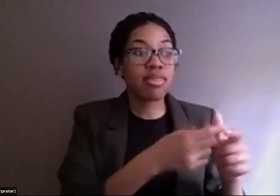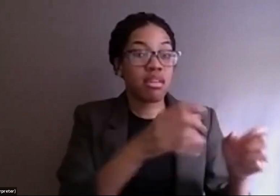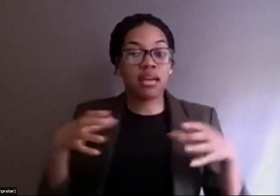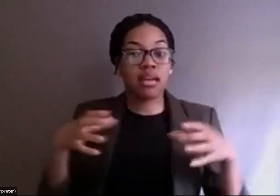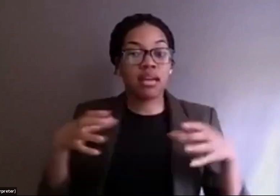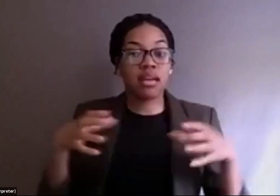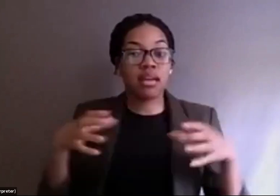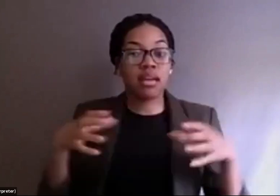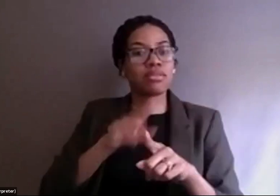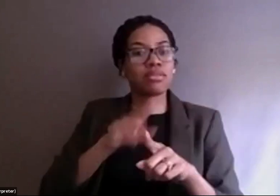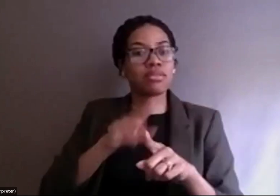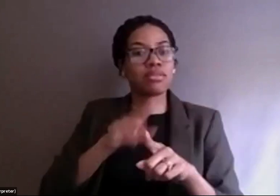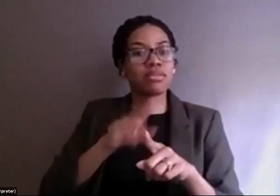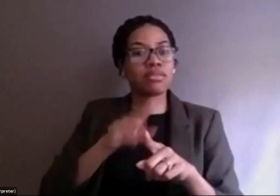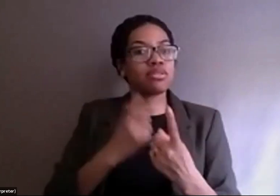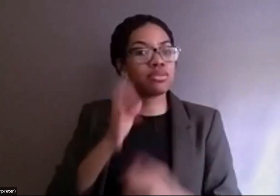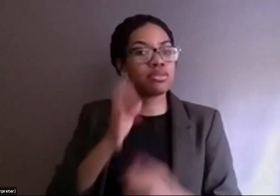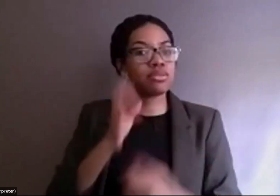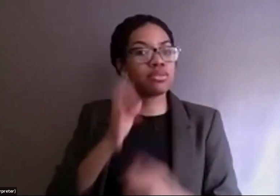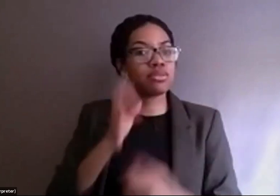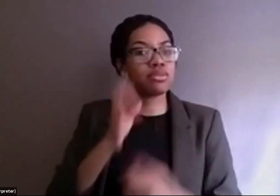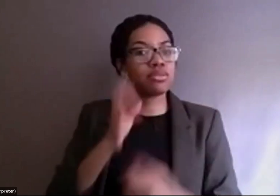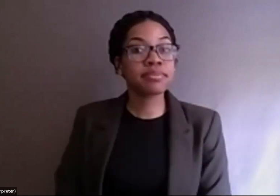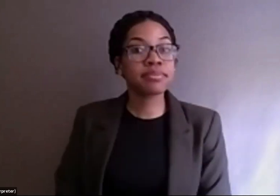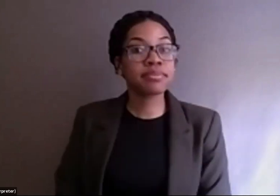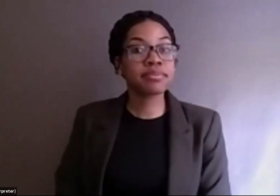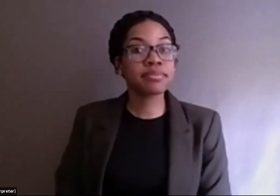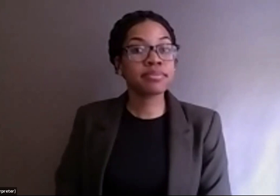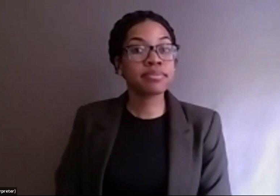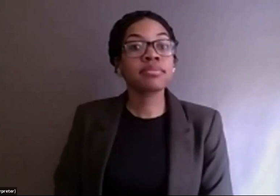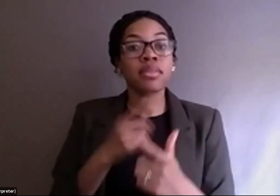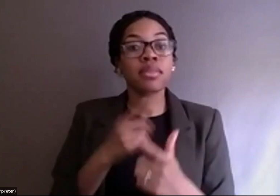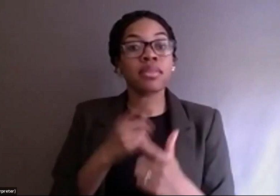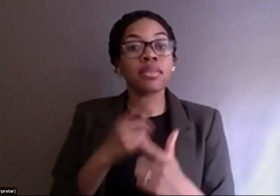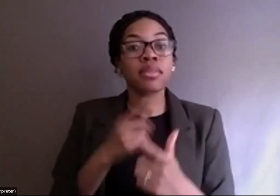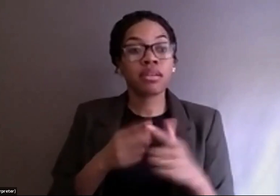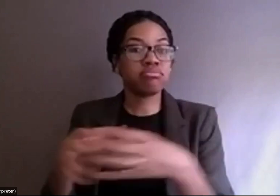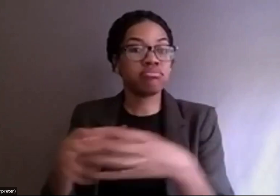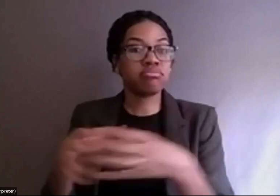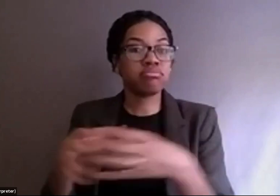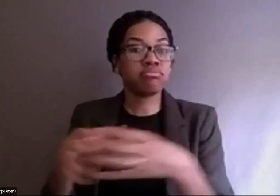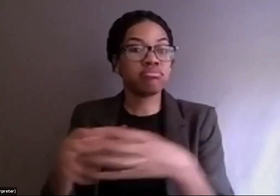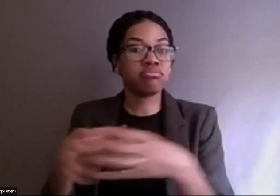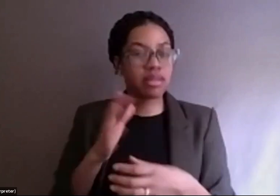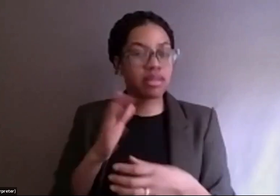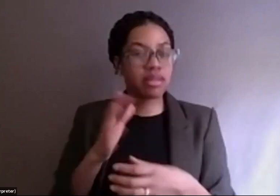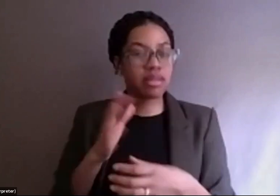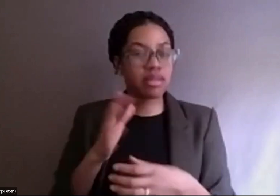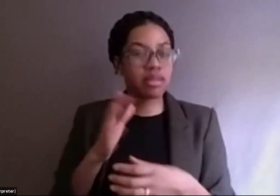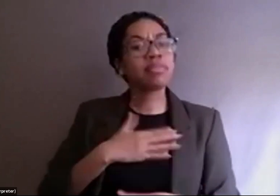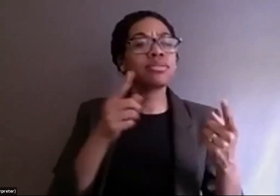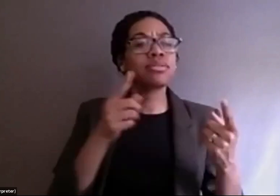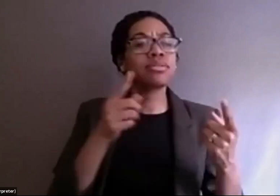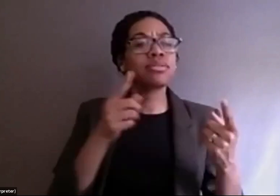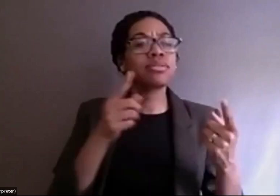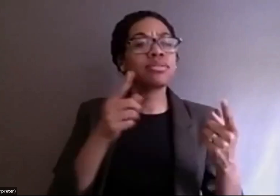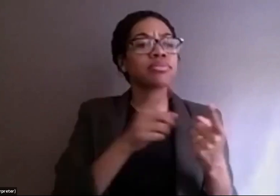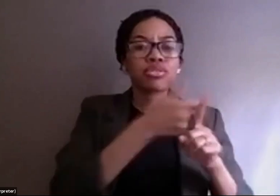return to the main room, you can. Once in small groups, please introduce yourself and say where you're